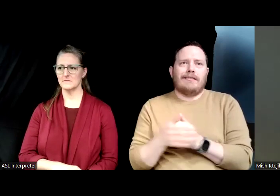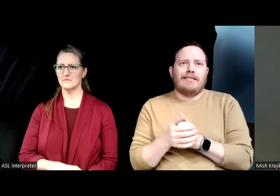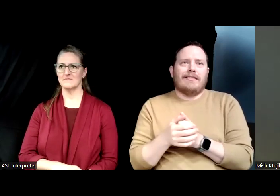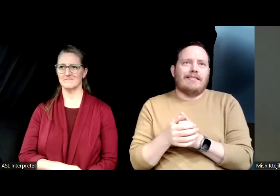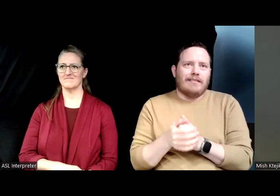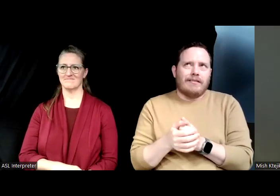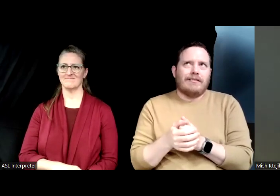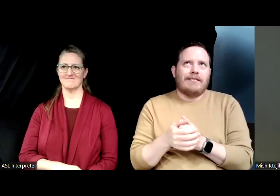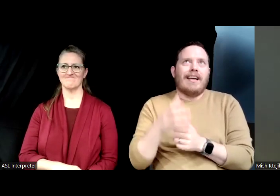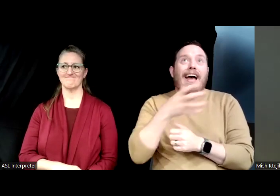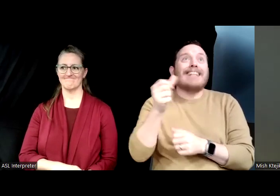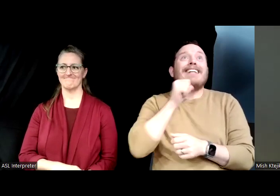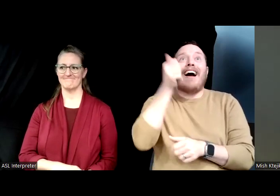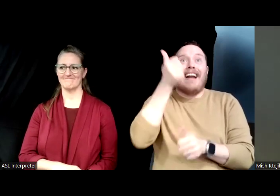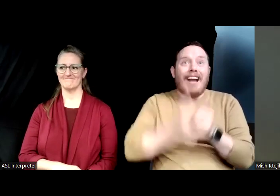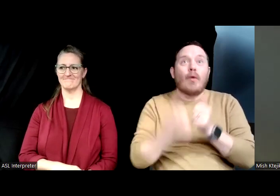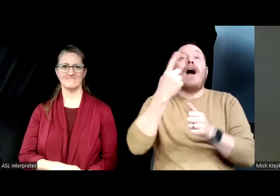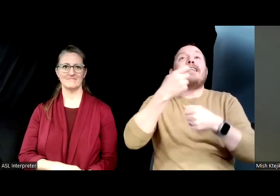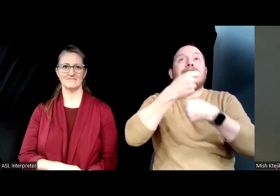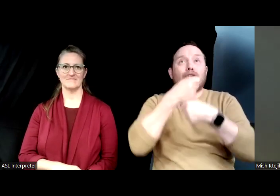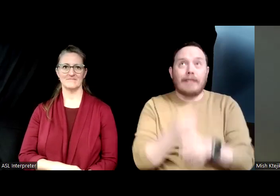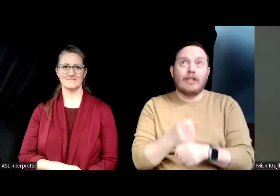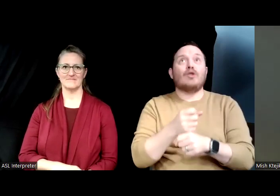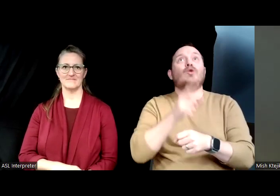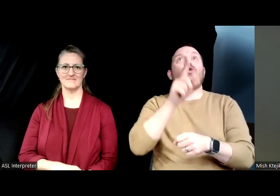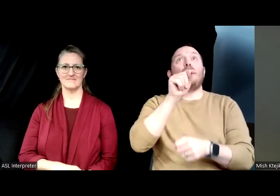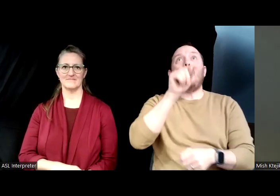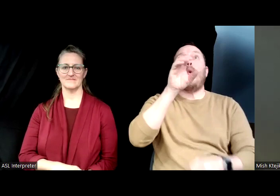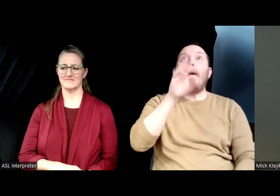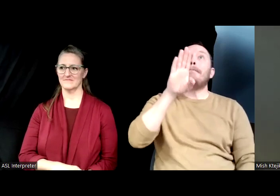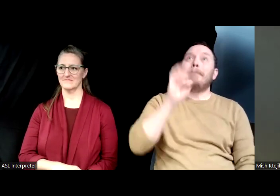is actually a supervisor. Not everyone